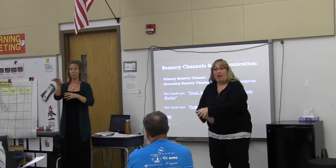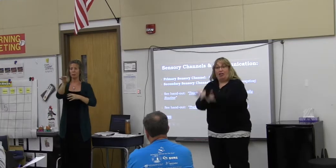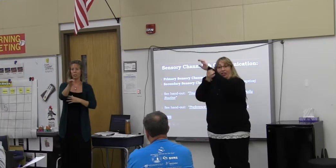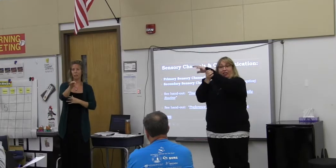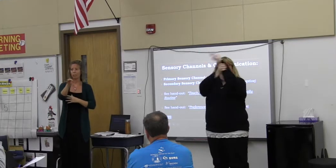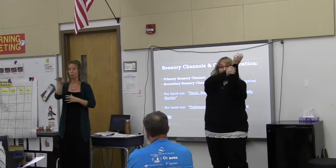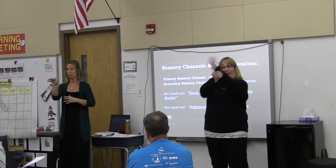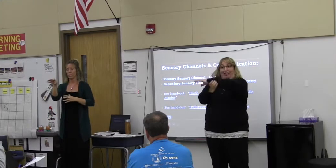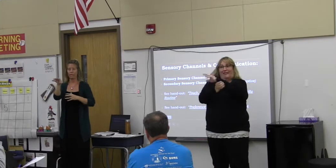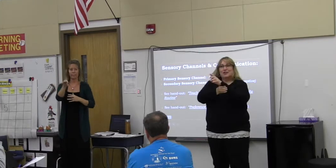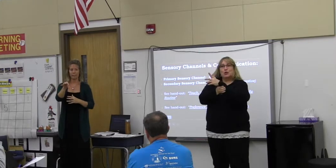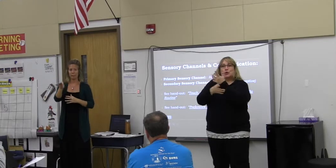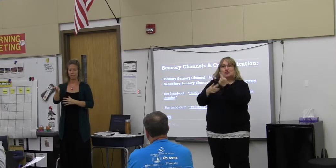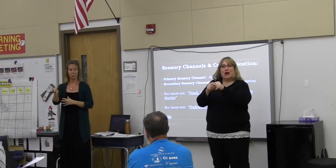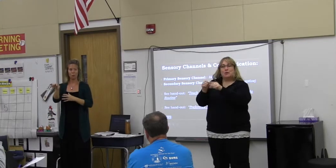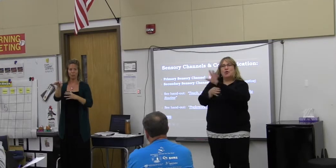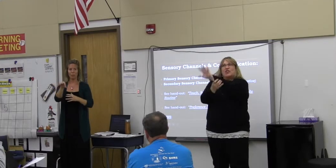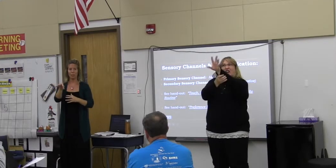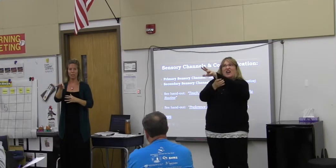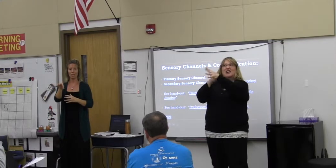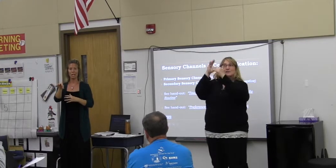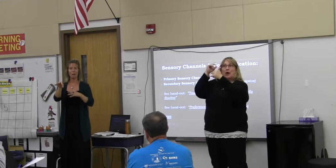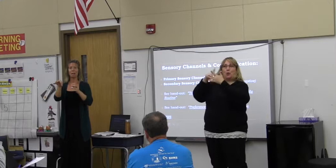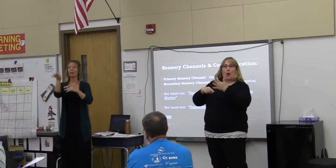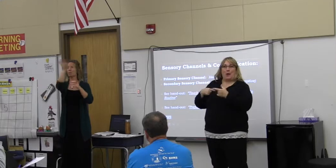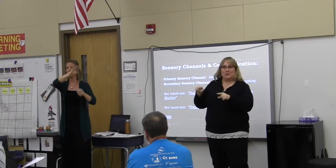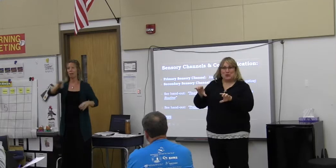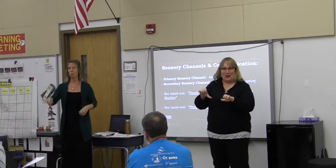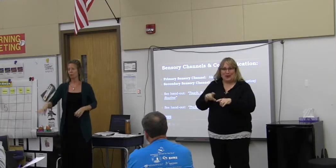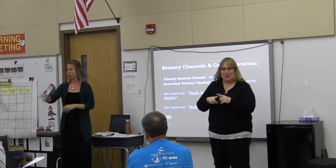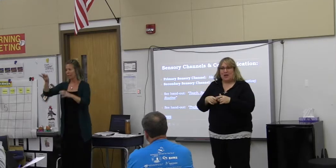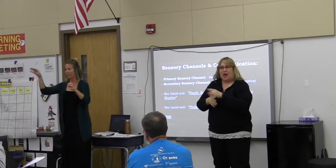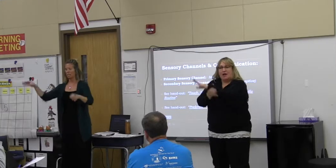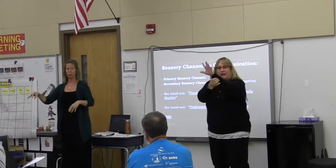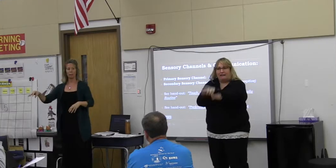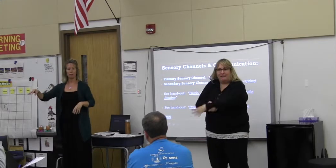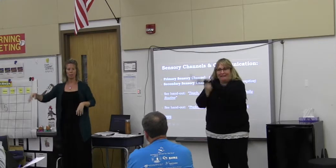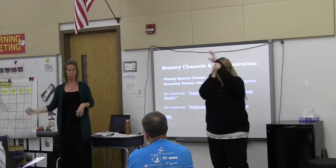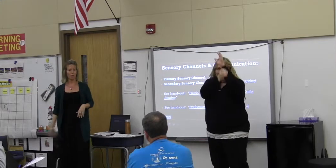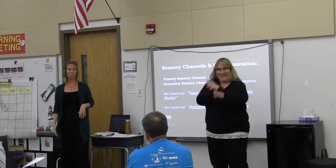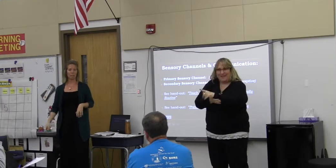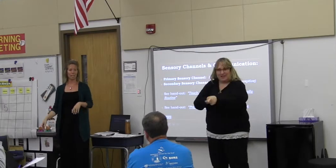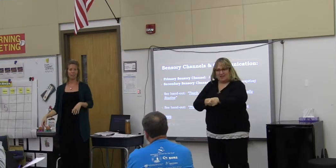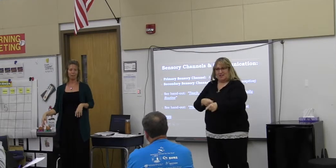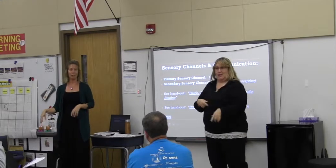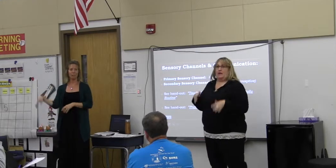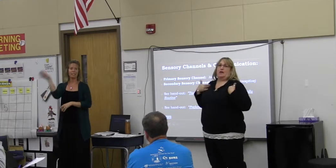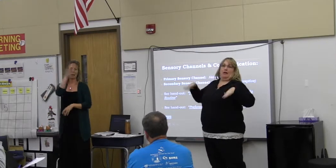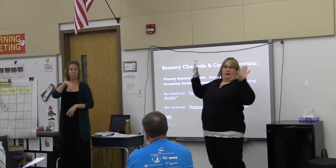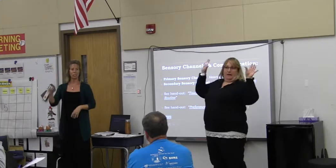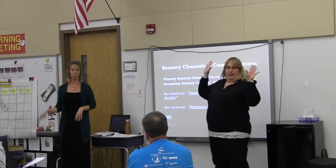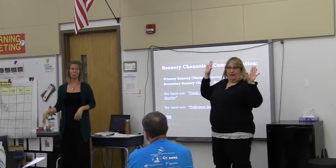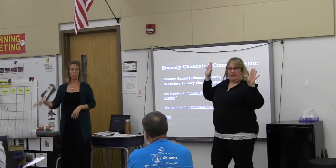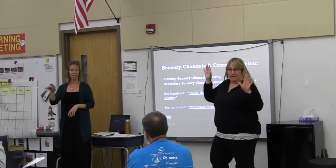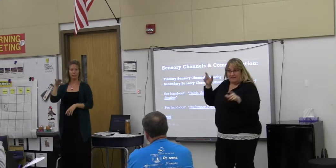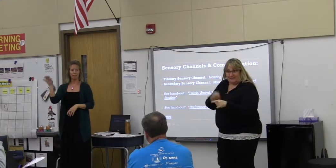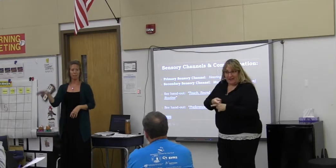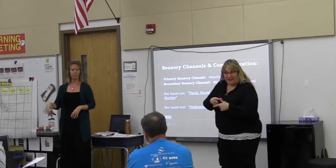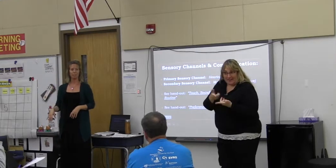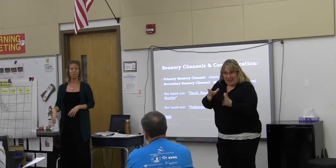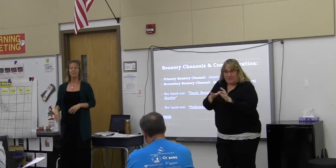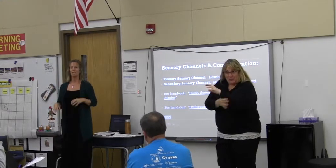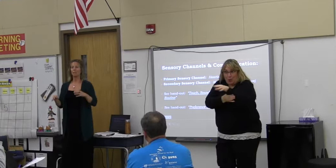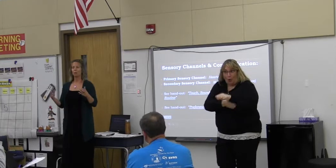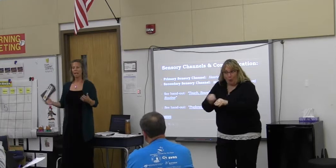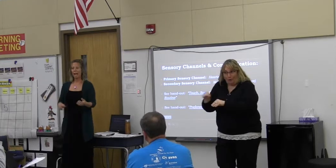moving, you were trying to move it and anticipate what was going on. But after I kept moving your hand and doing things, you probably just gave up and let me just move your hand,